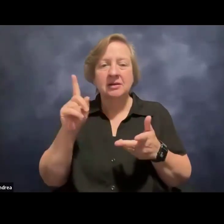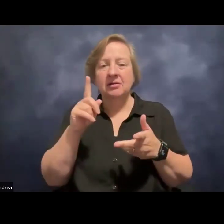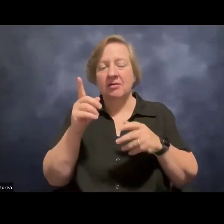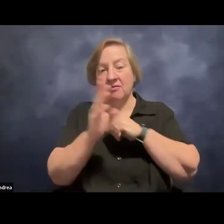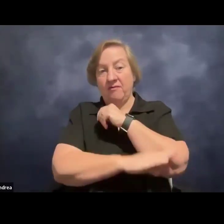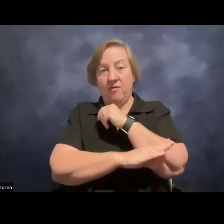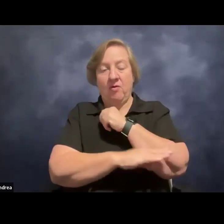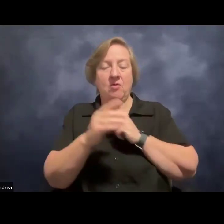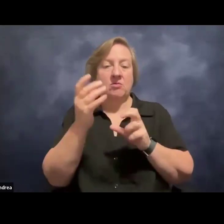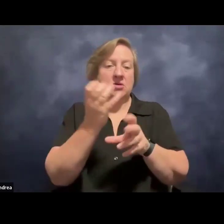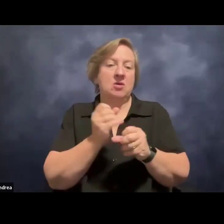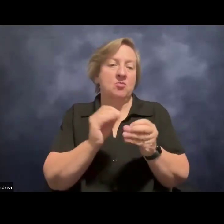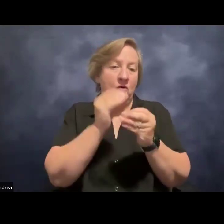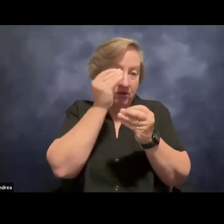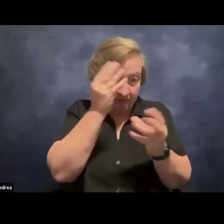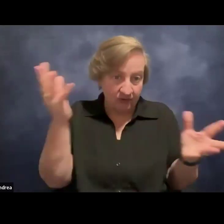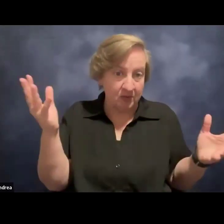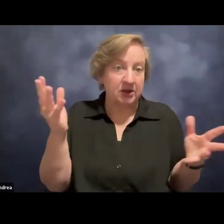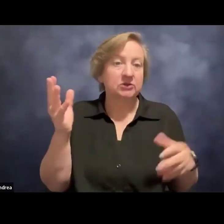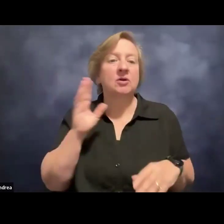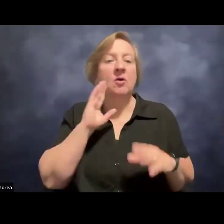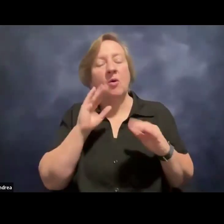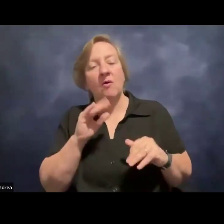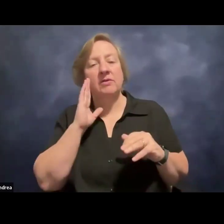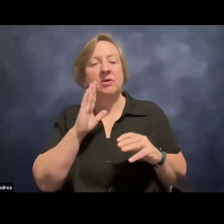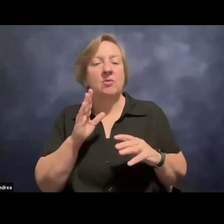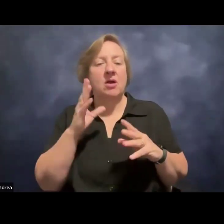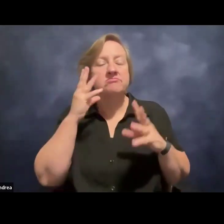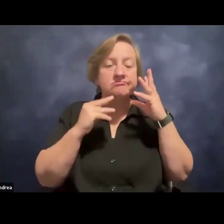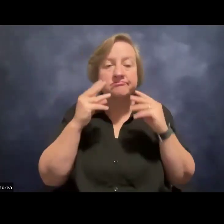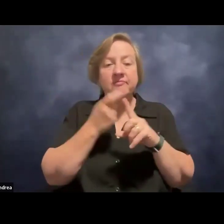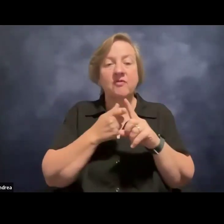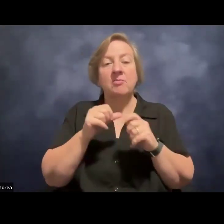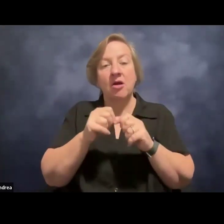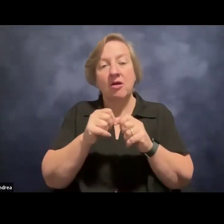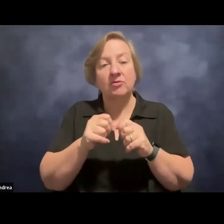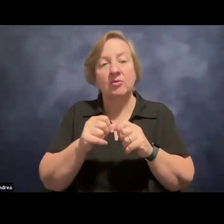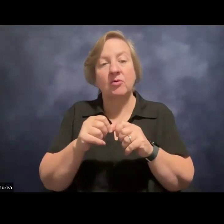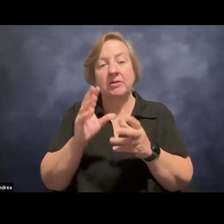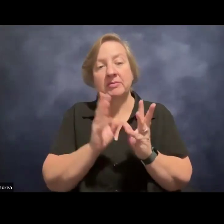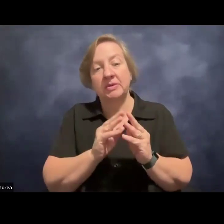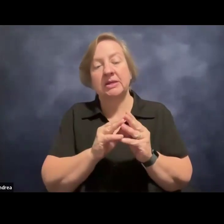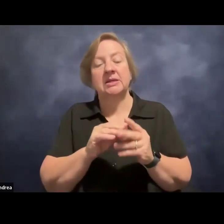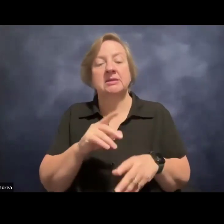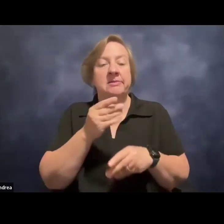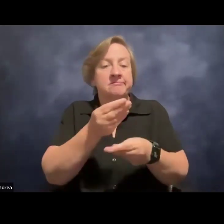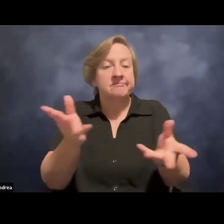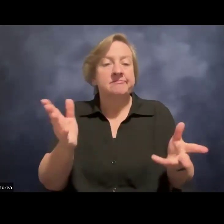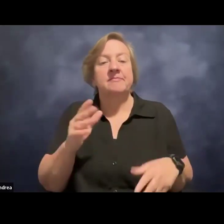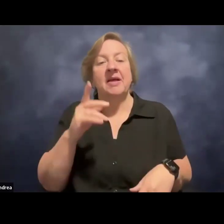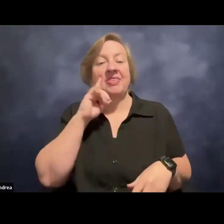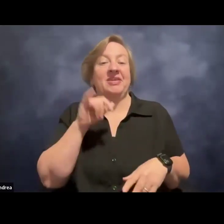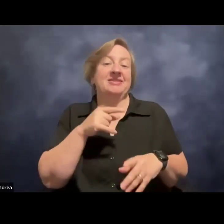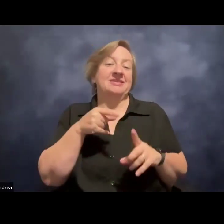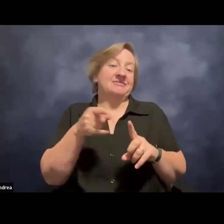some of that information back, both for lived experience and those ongoing meetings, like Tisha said, and to the committee. And I think this is an area that could